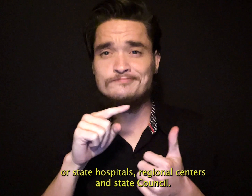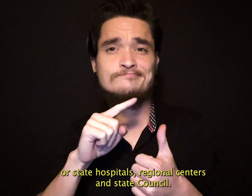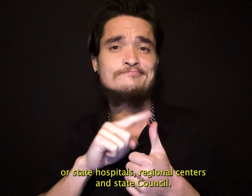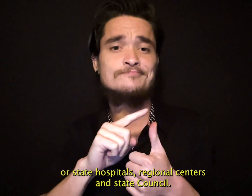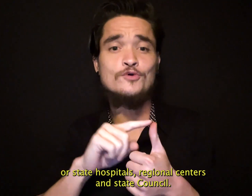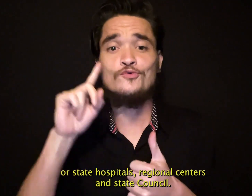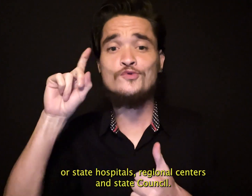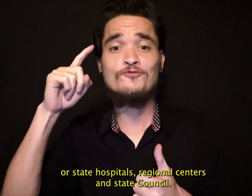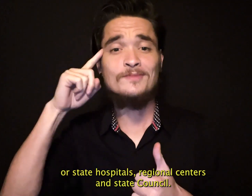council.